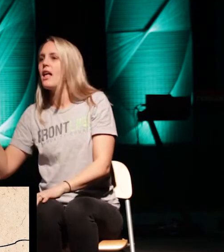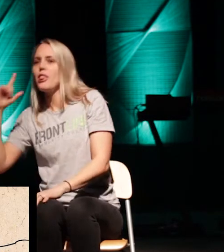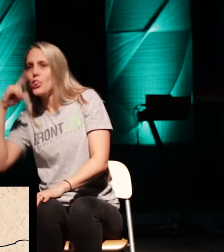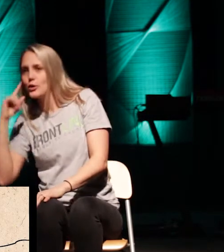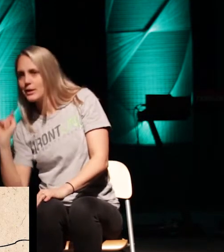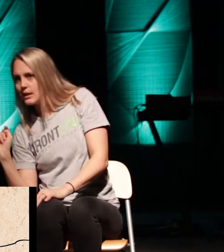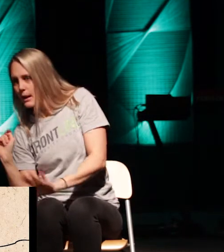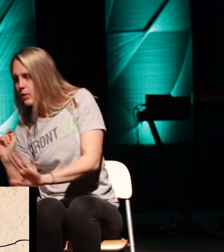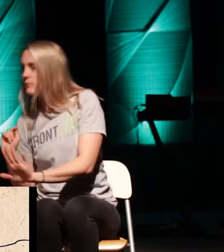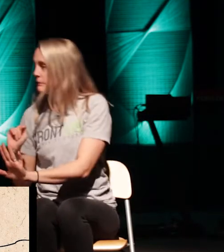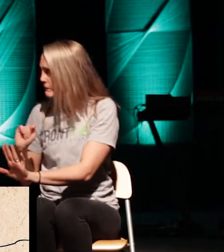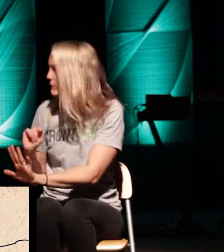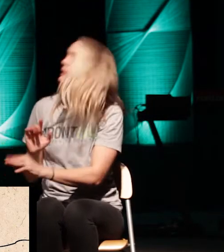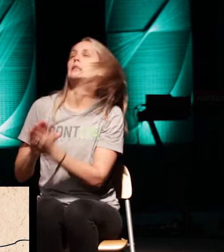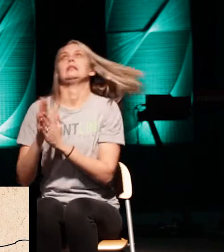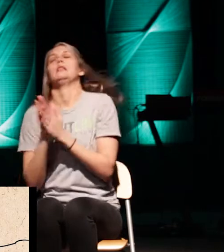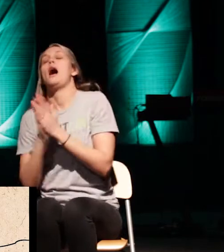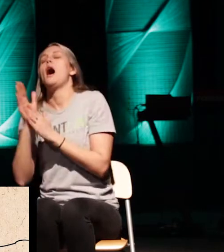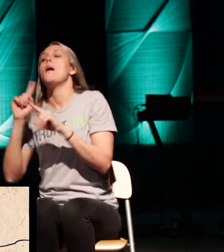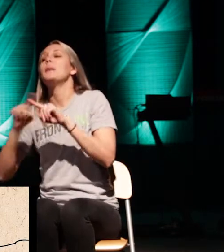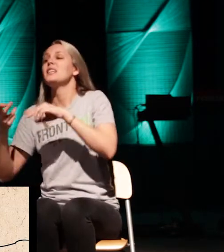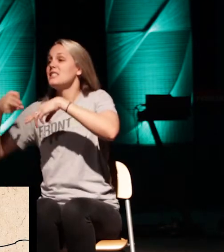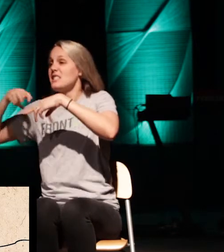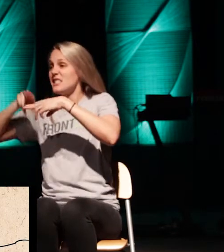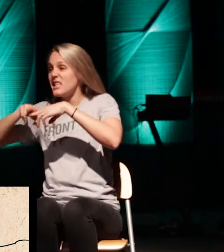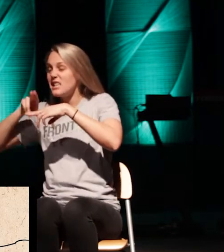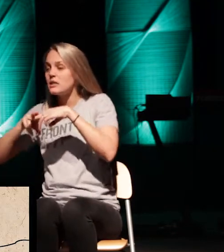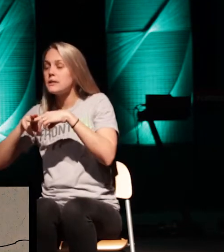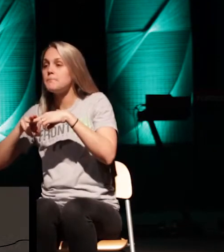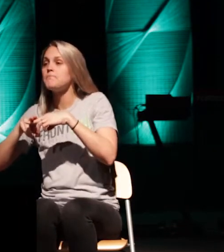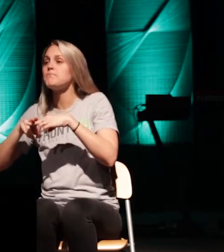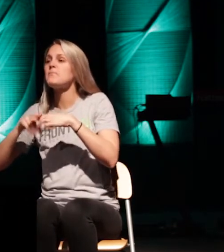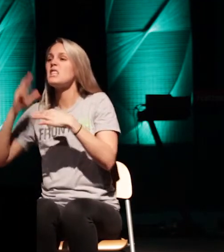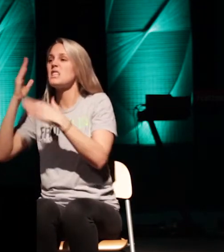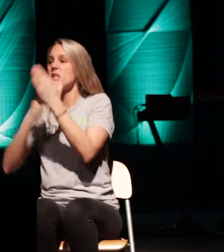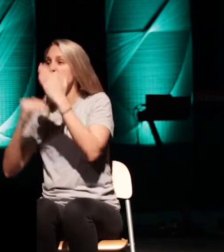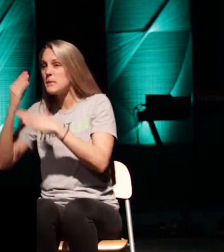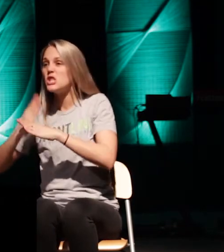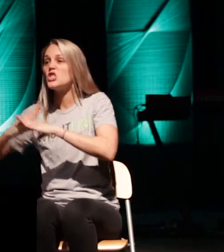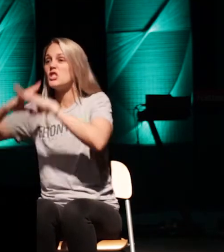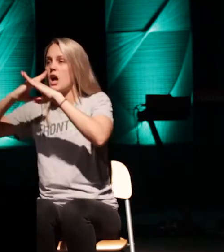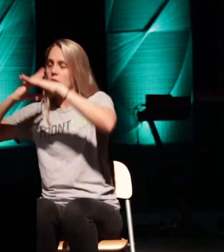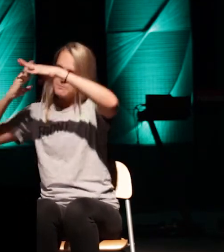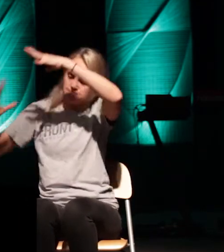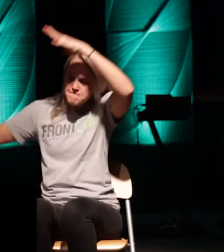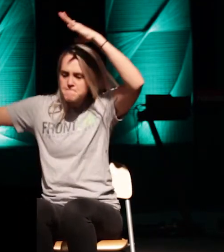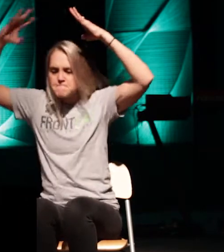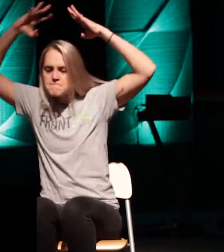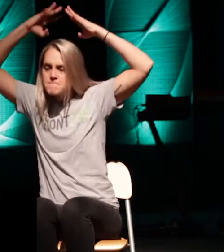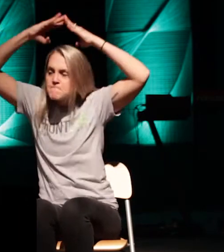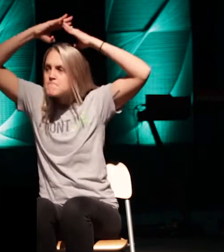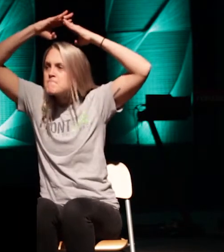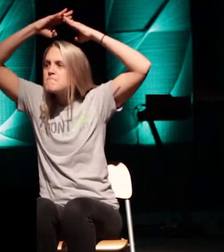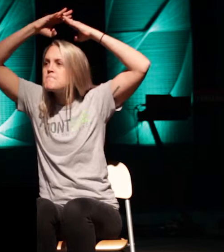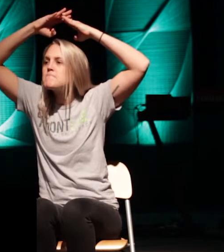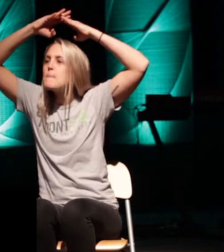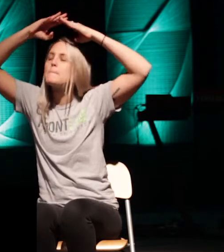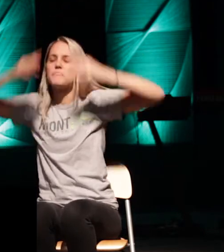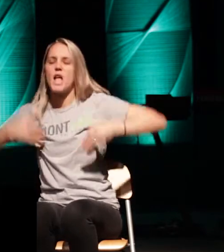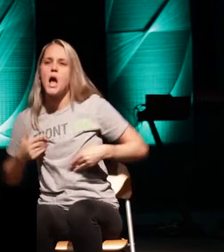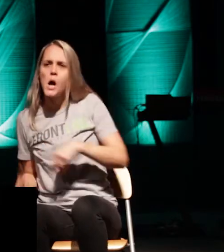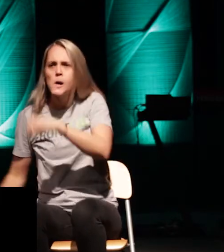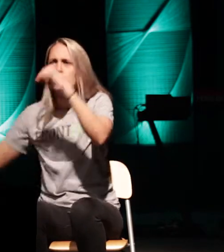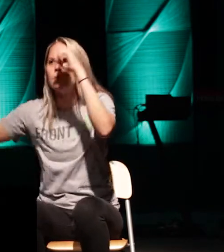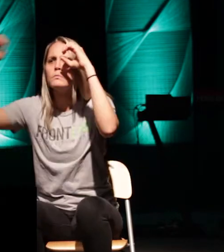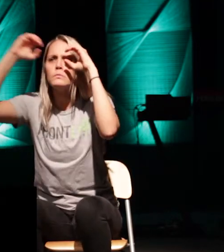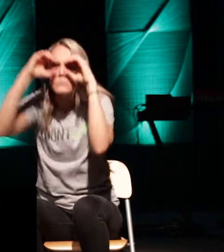And he sits outside the city and he builds himself a shelter. I don't have a shelter, so here's my shelter. He builds himself a shelter. He gets a pair of binoculars